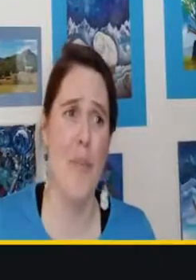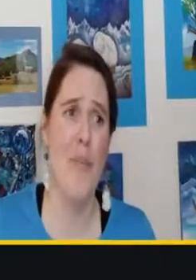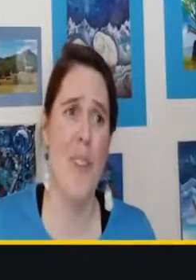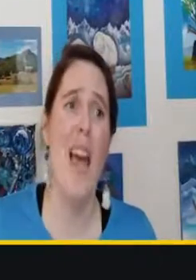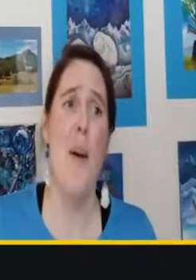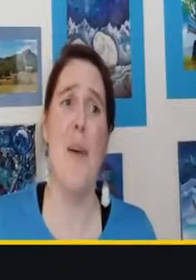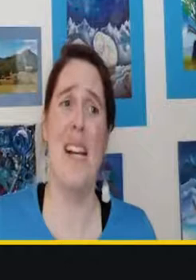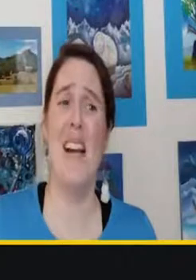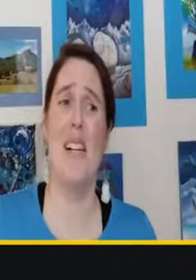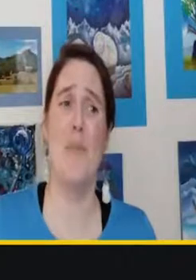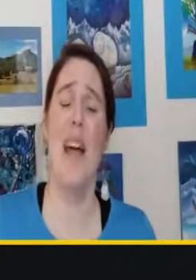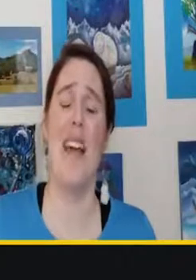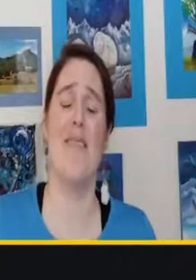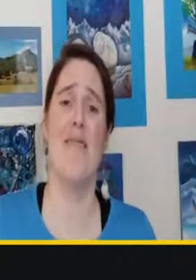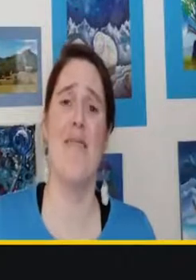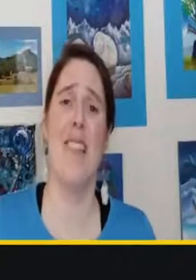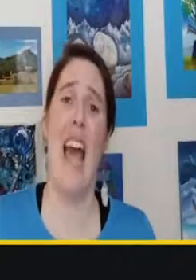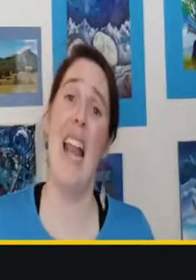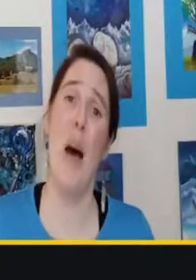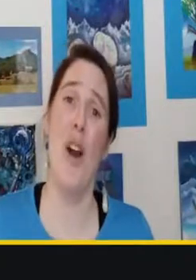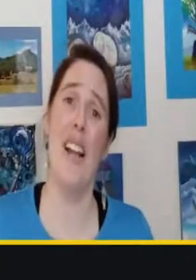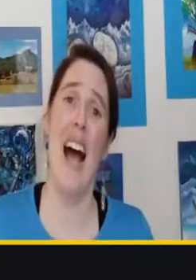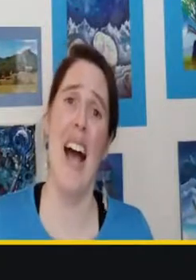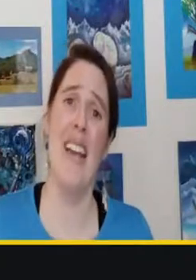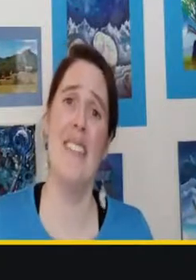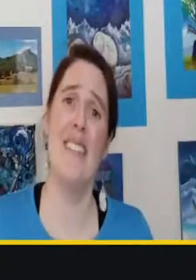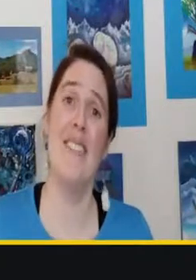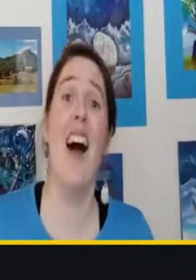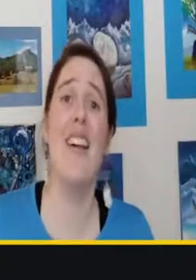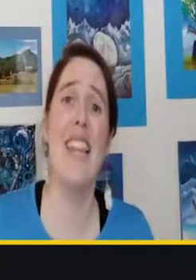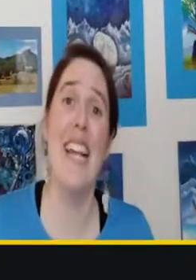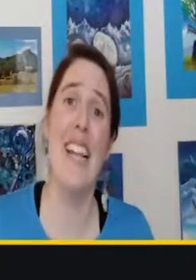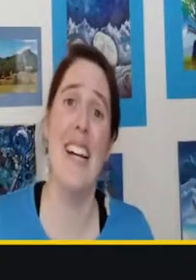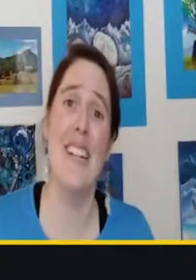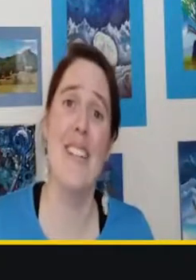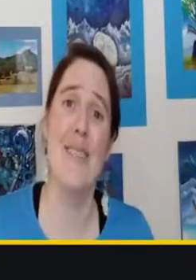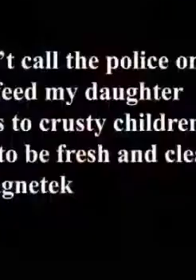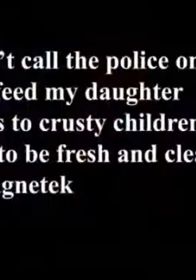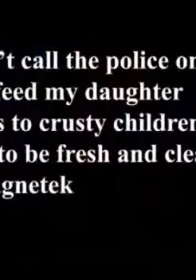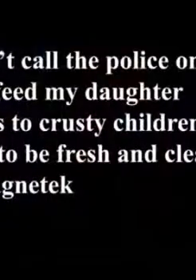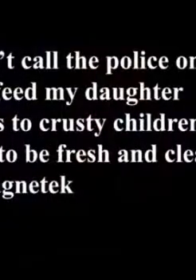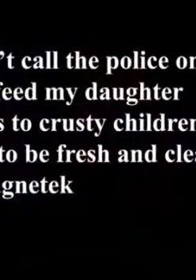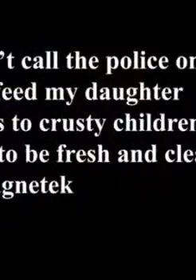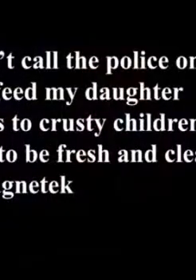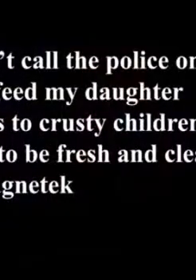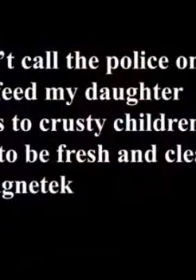up. My song is playing, and I'm riding high on Lady Luck."